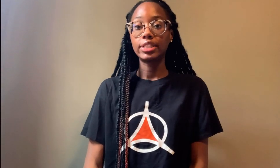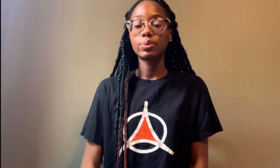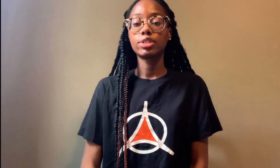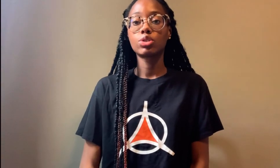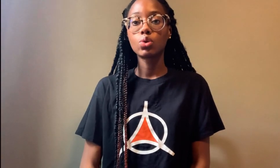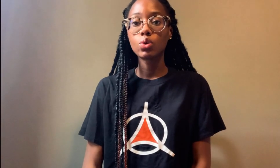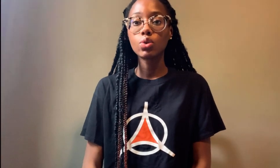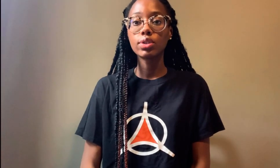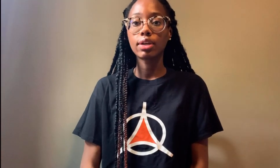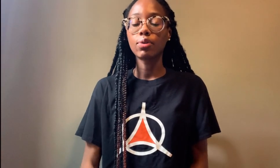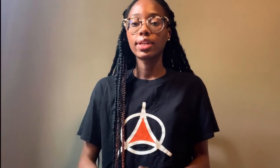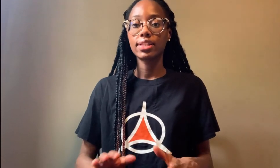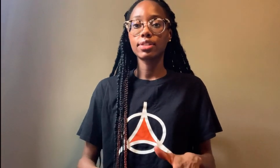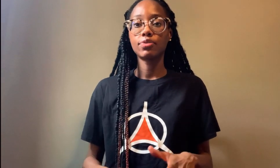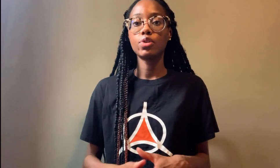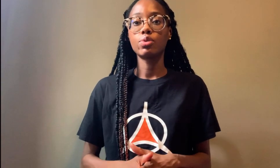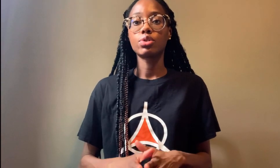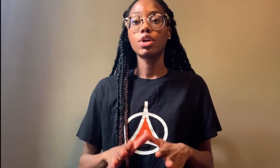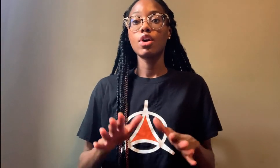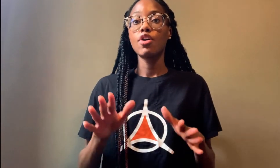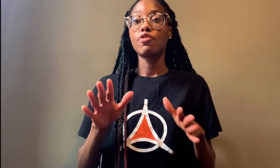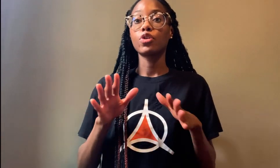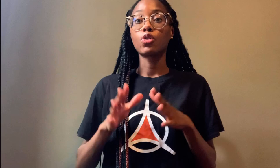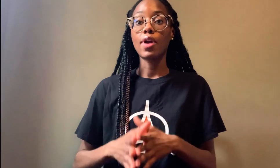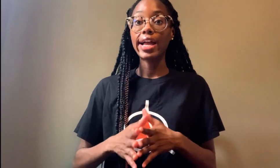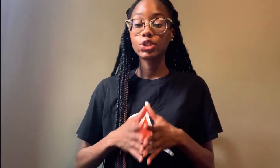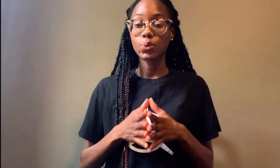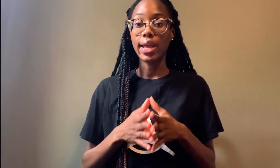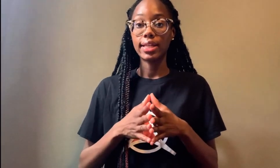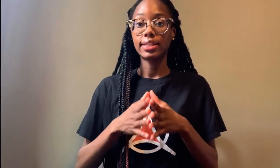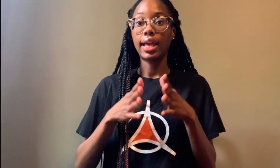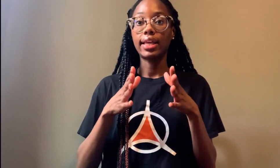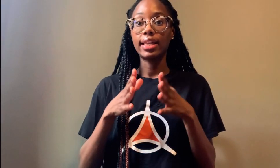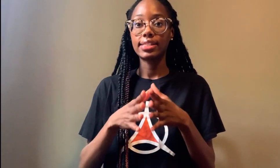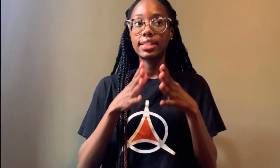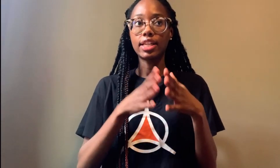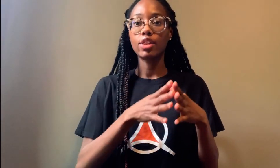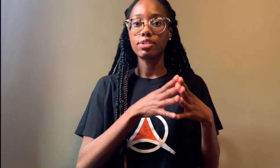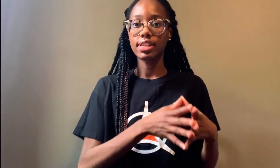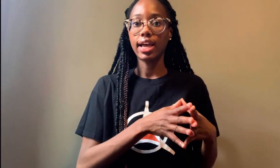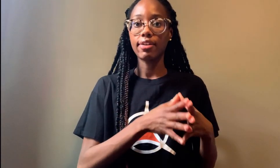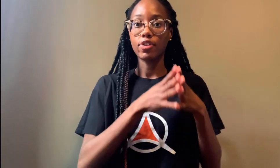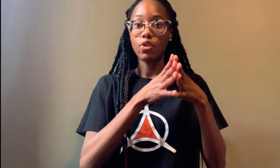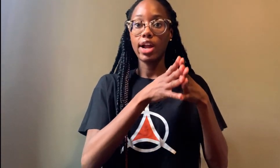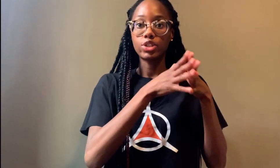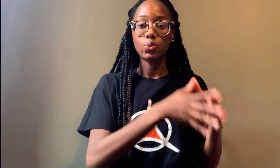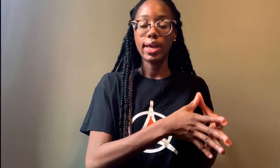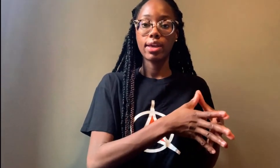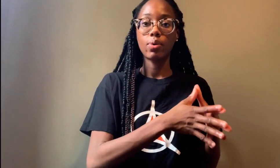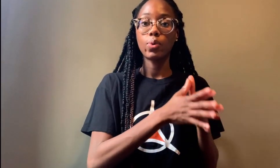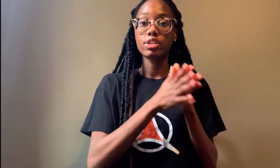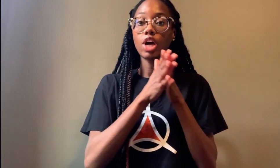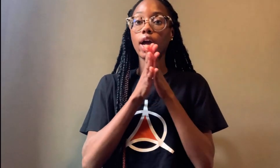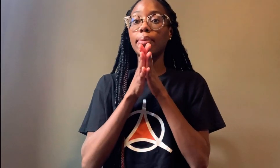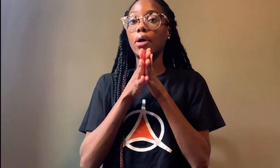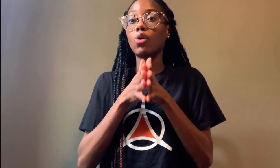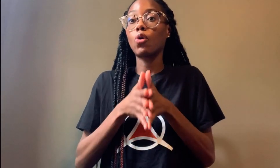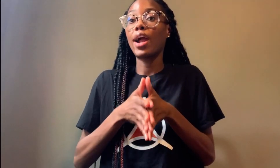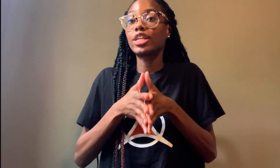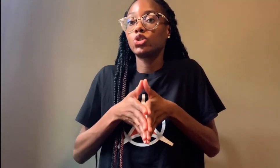graduate school, now don't get this confused. For graduate, like it's another sign for graduate. We're talking about